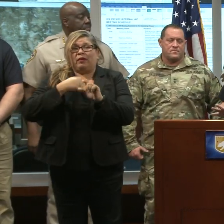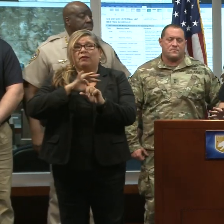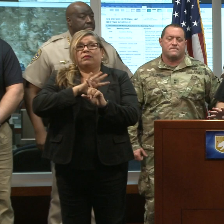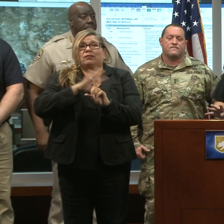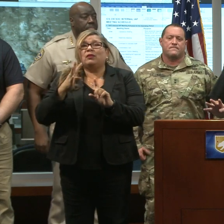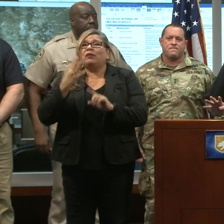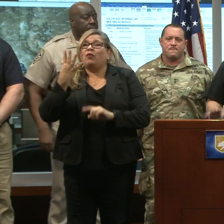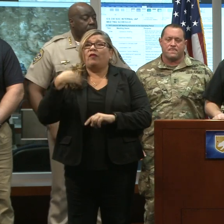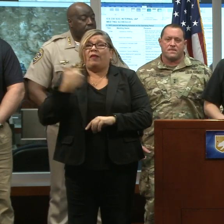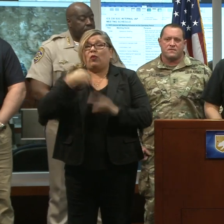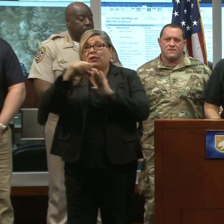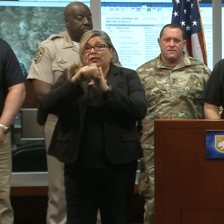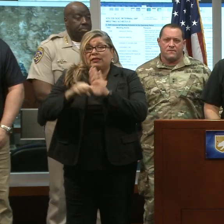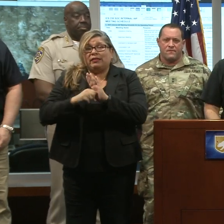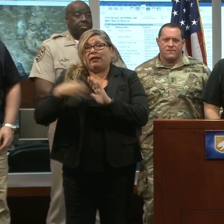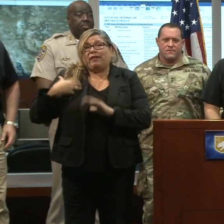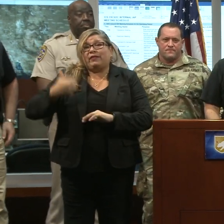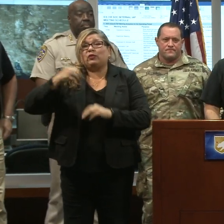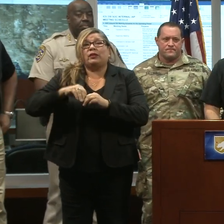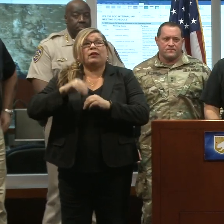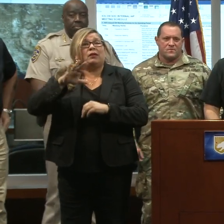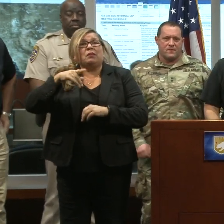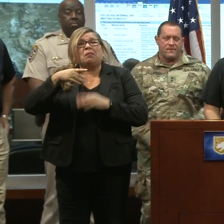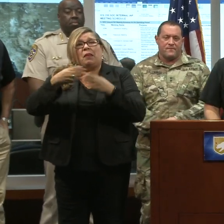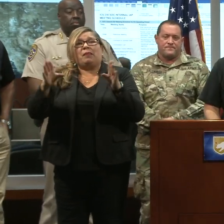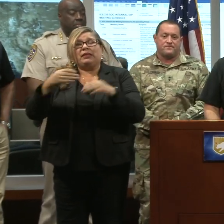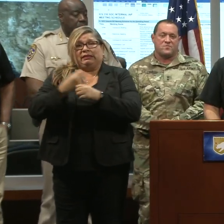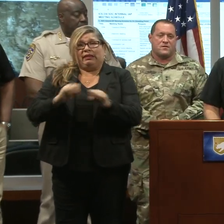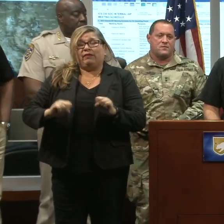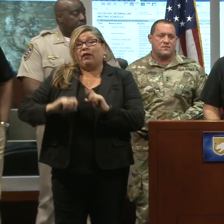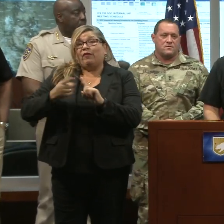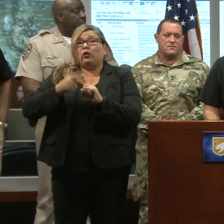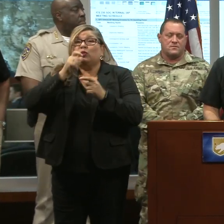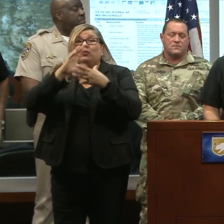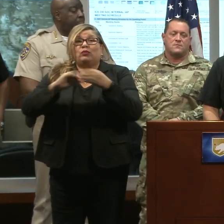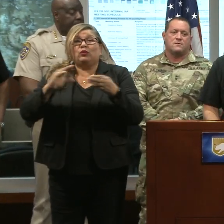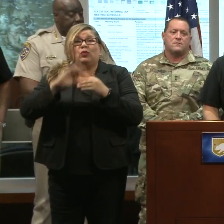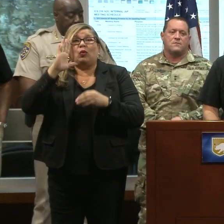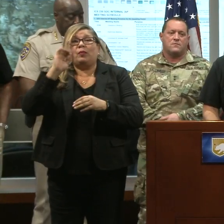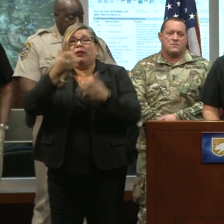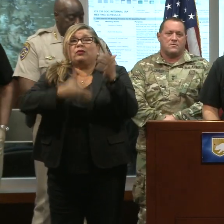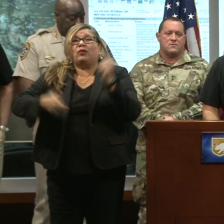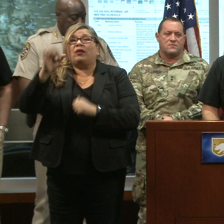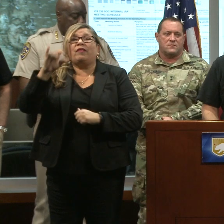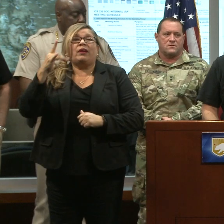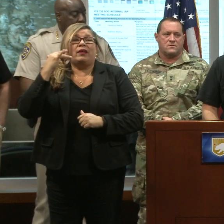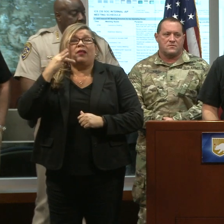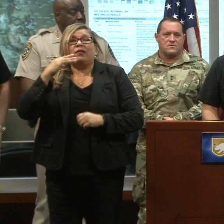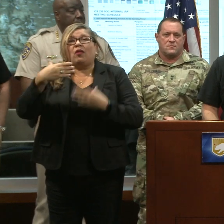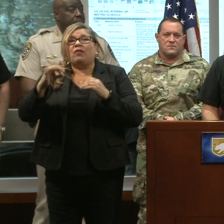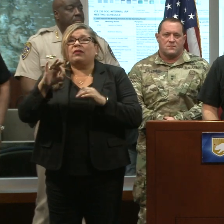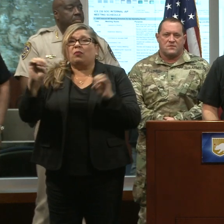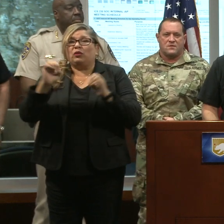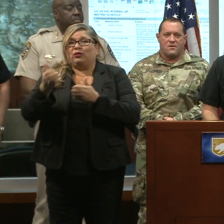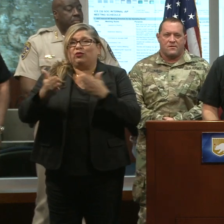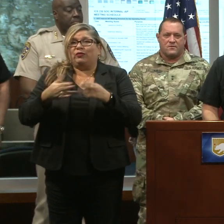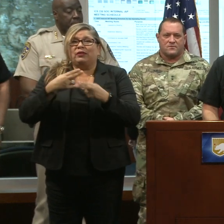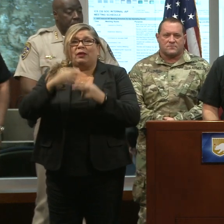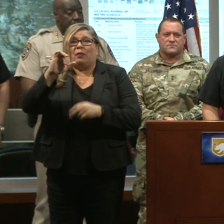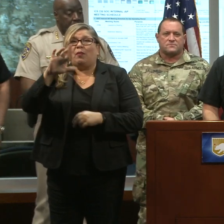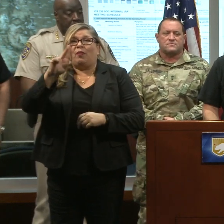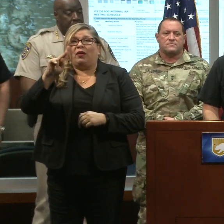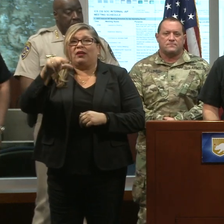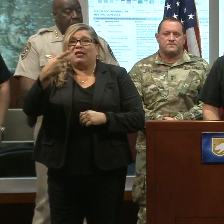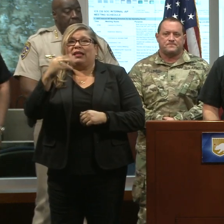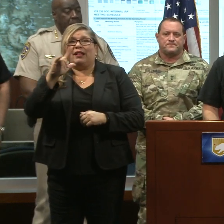state officials in public safety. The first speaking this morning is going to be Director Mark Ghilarducci. He's the director here at the